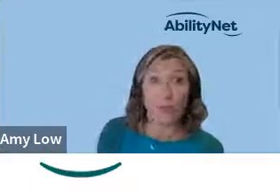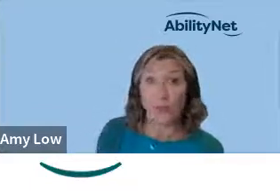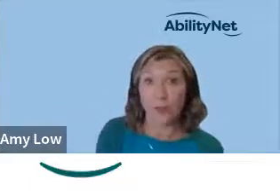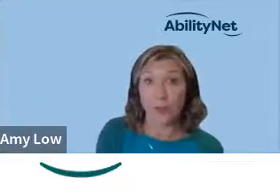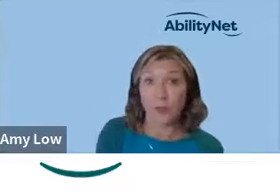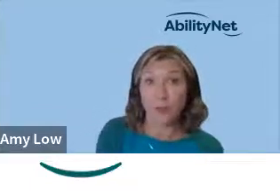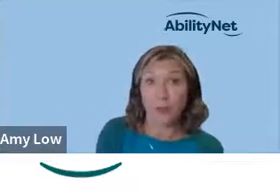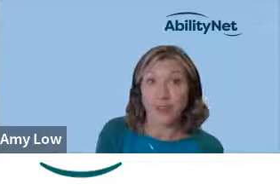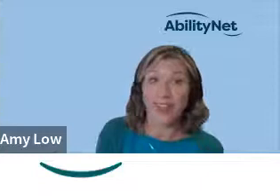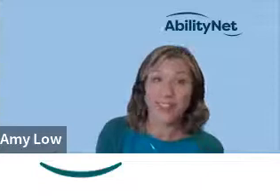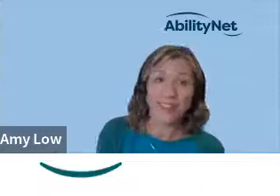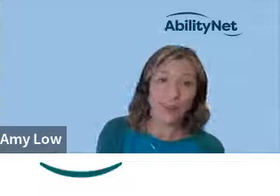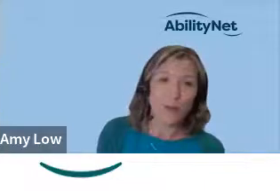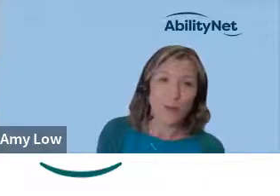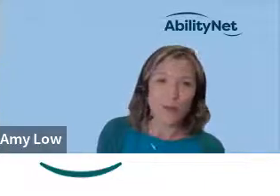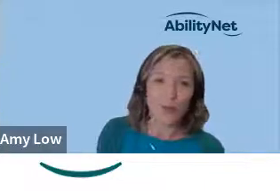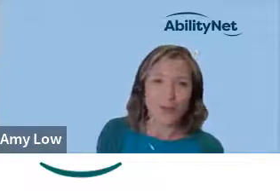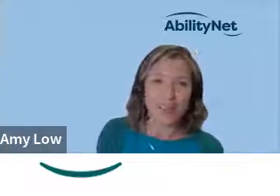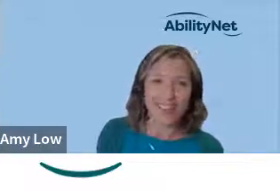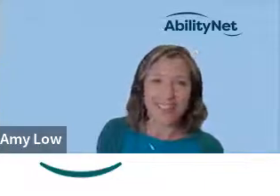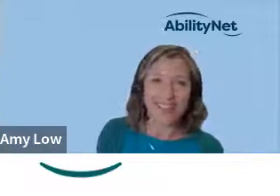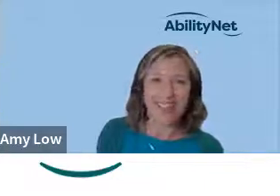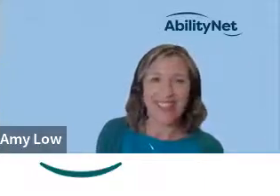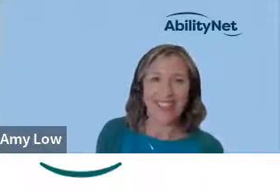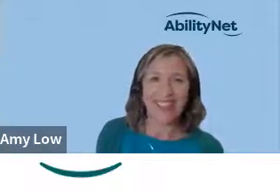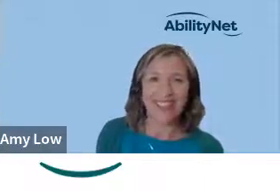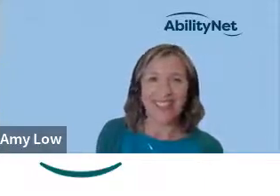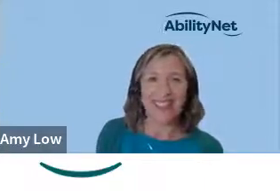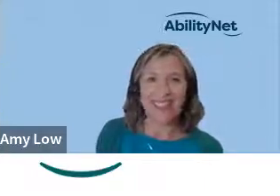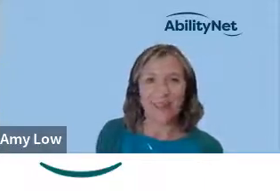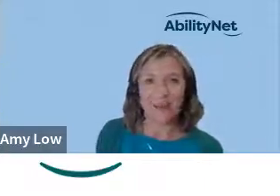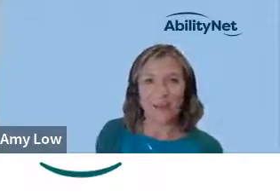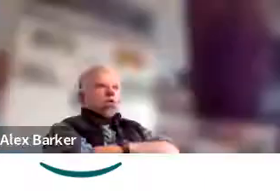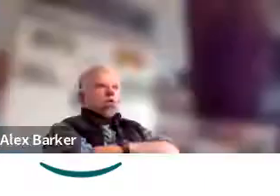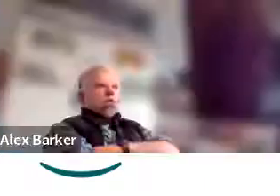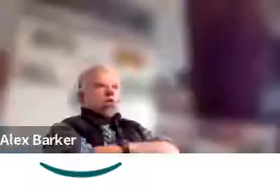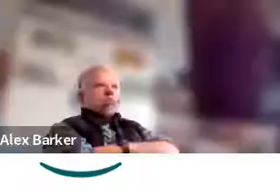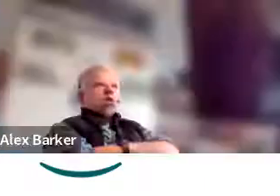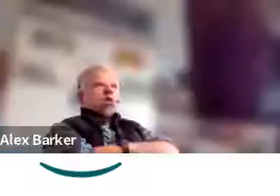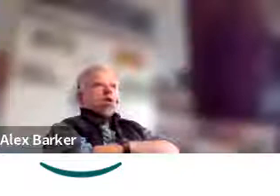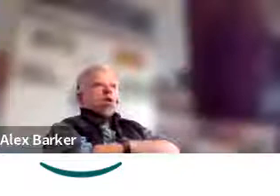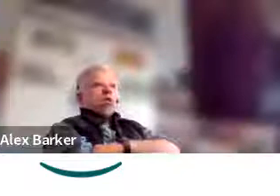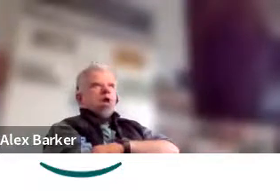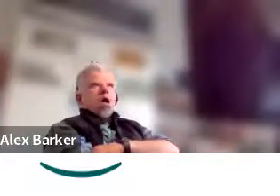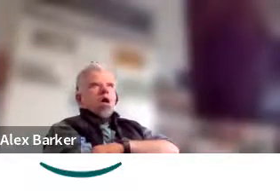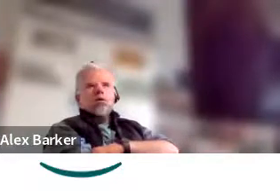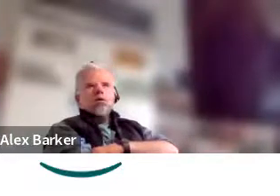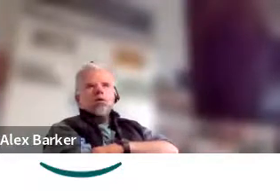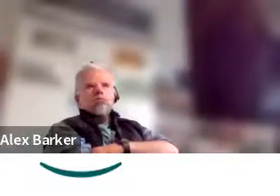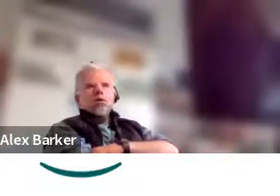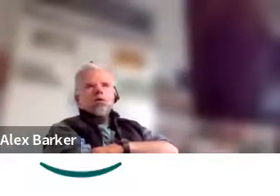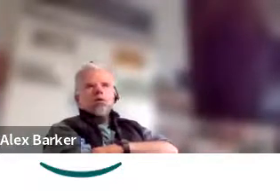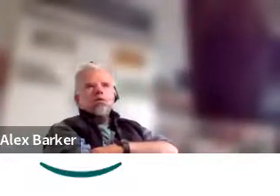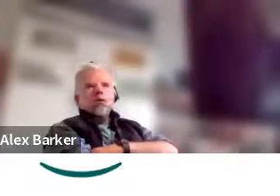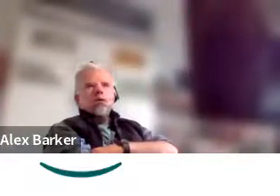you work or learn. So shall we start with you, Alex? Okay, this is going back to the